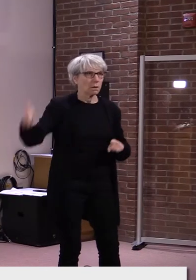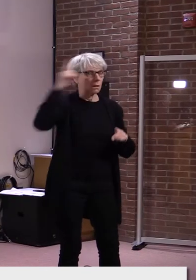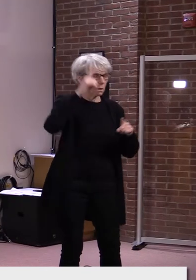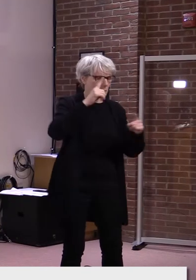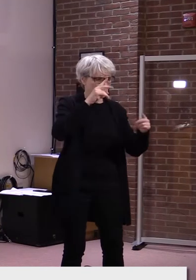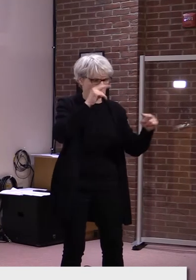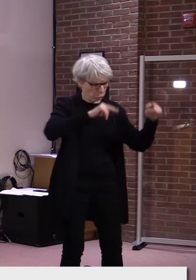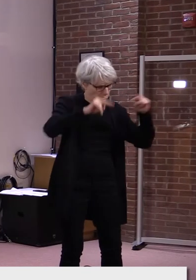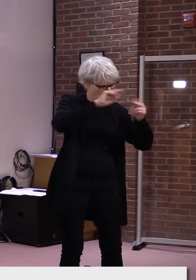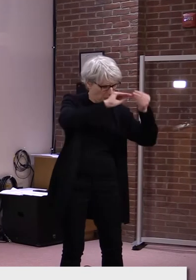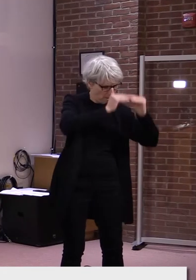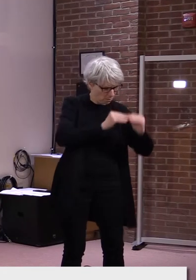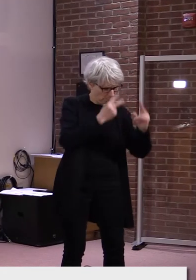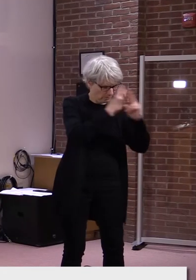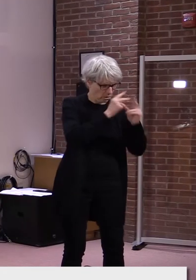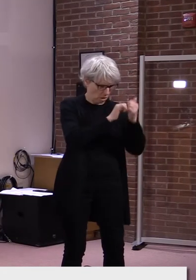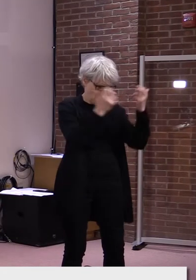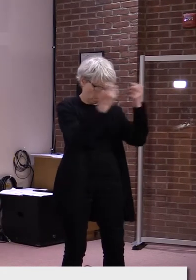Okay, thank you.